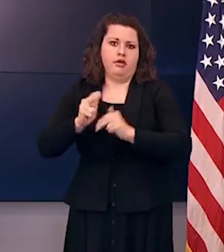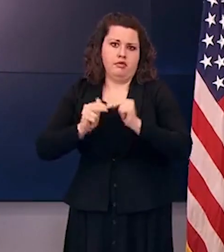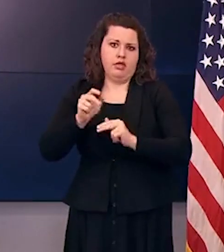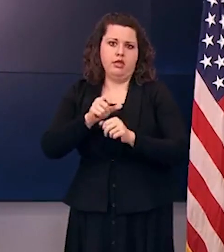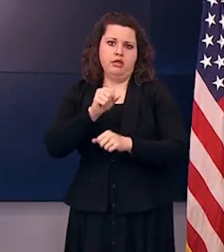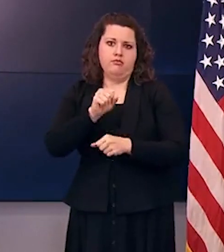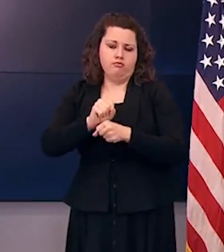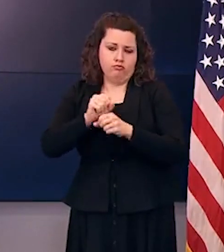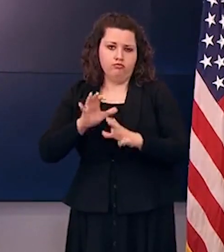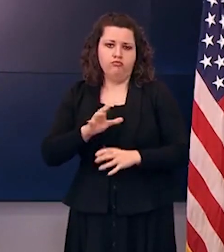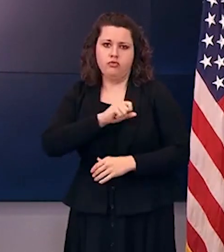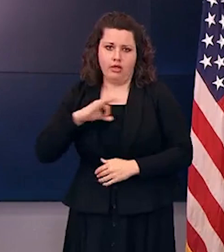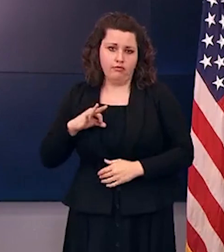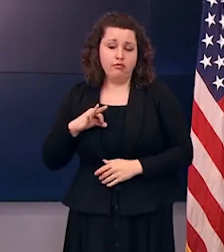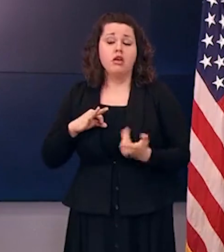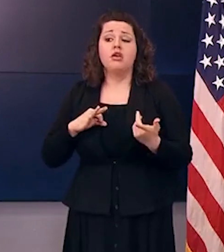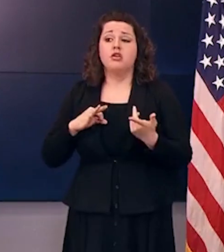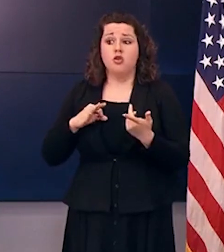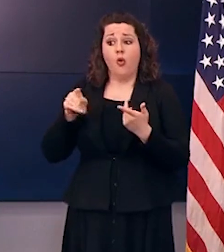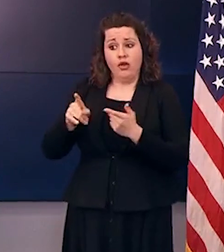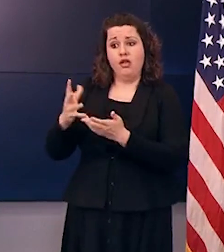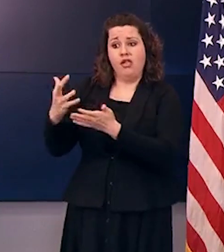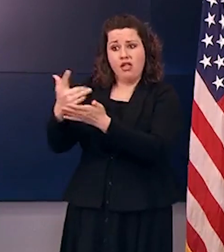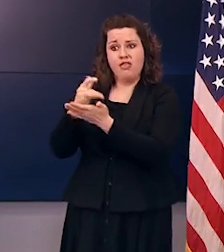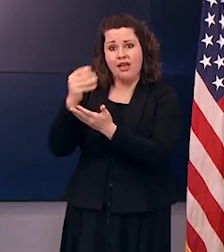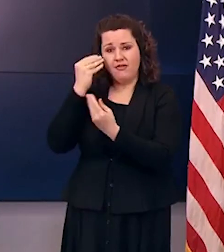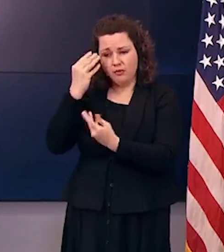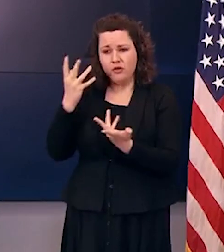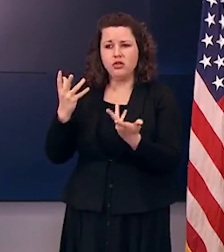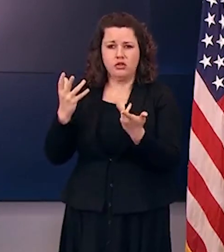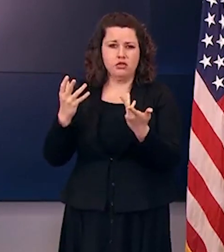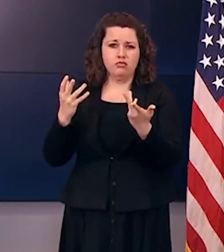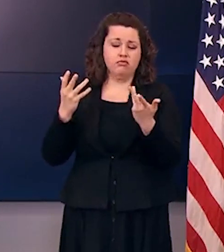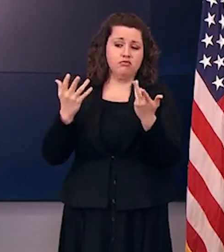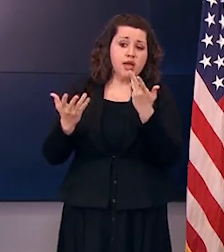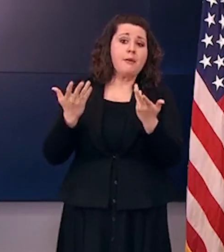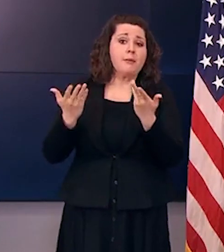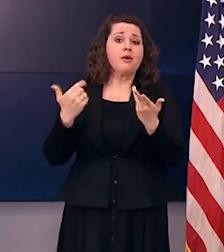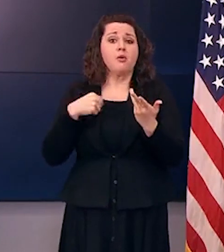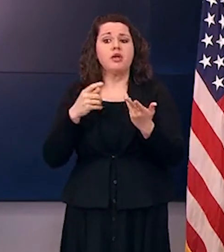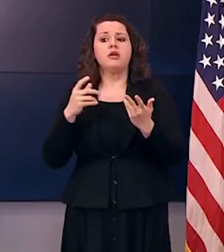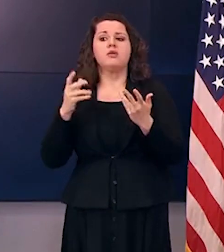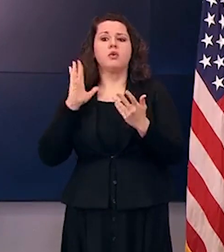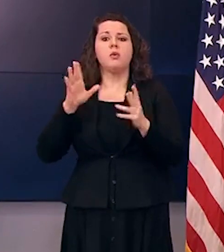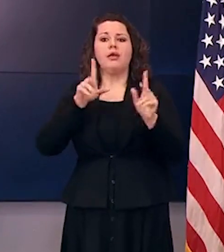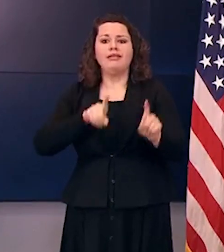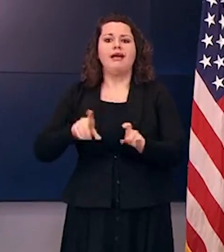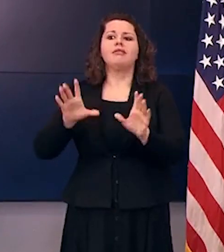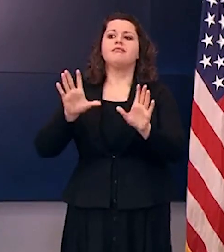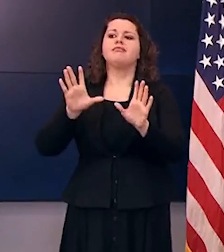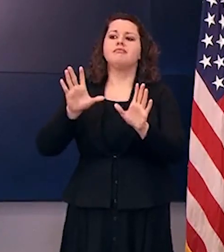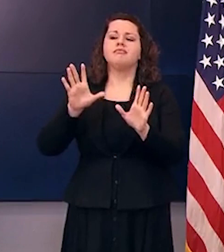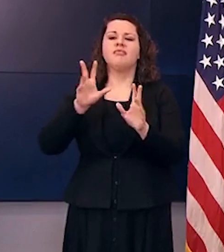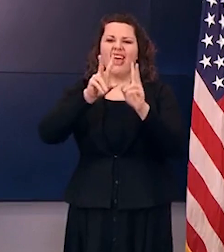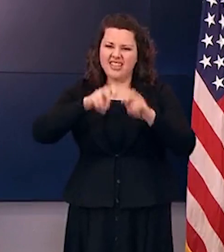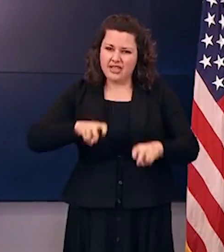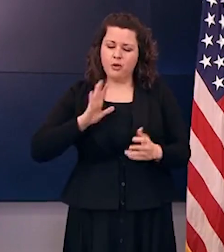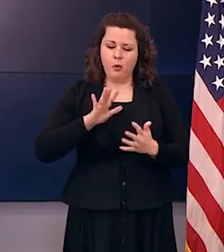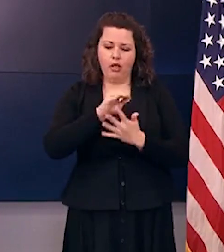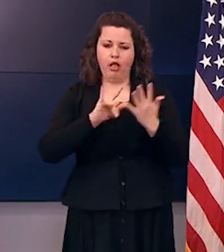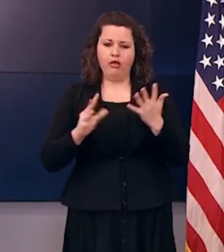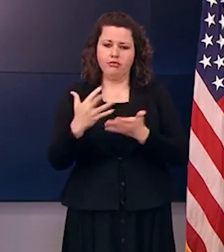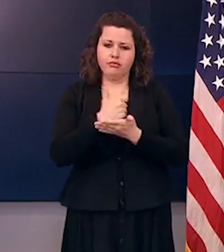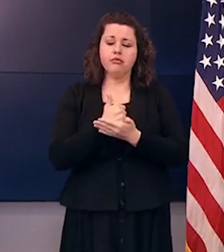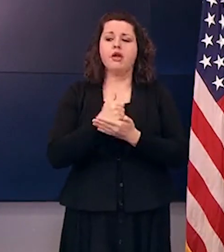allows us to really see where we need to do the Test Iowa drive-through sites, like the one that we'll be conducting at the event center on this weekend.